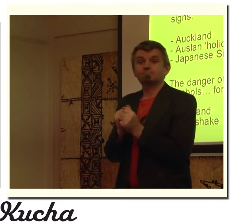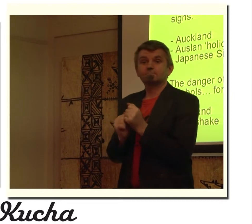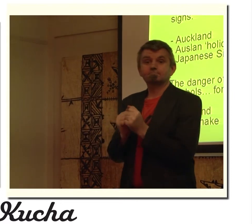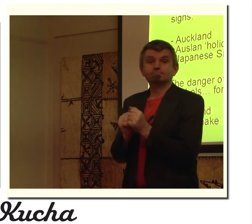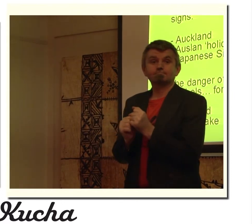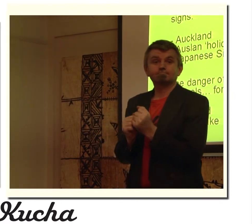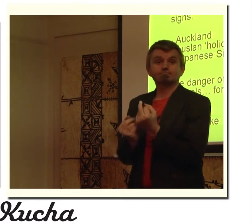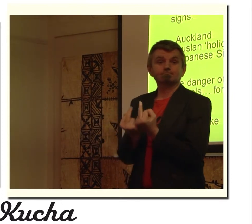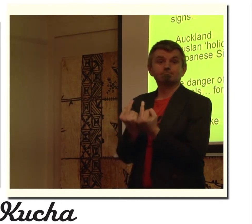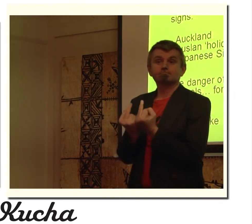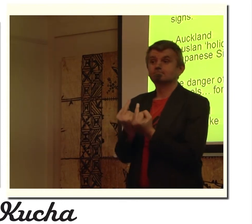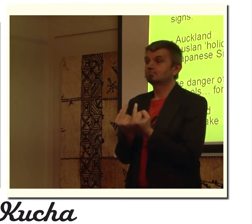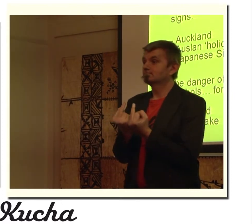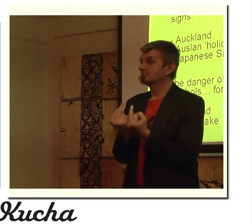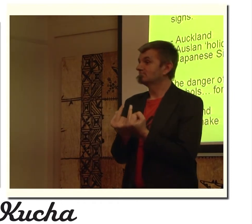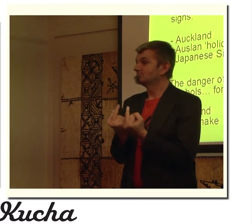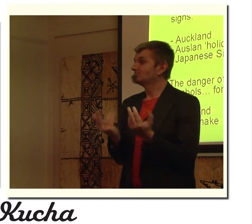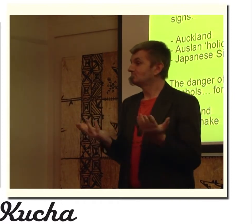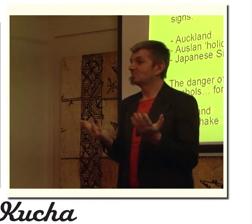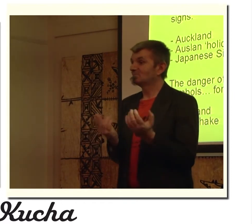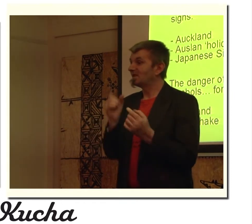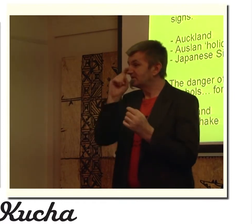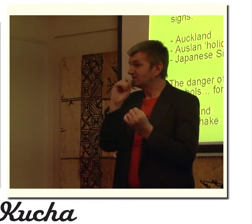This is for what? It means brother. Brother.